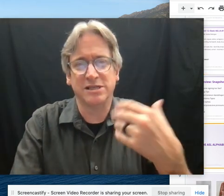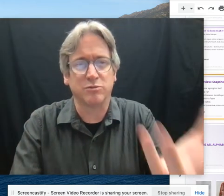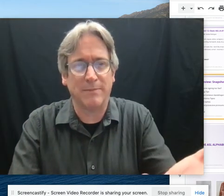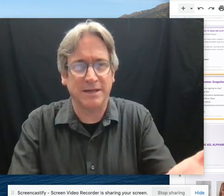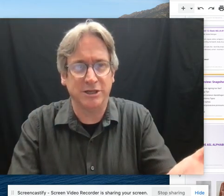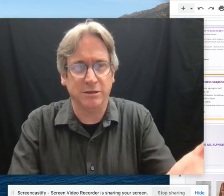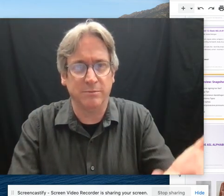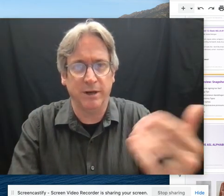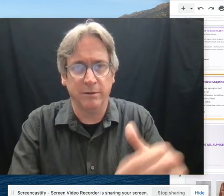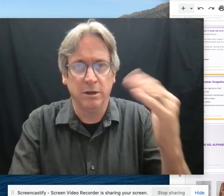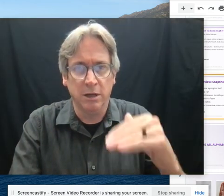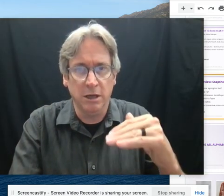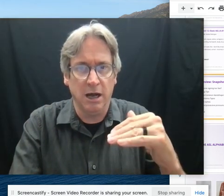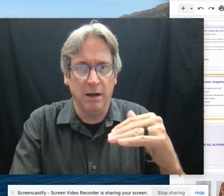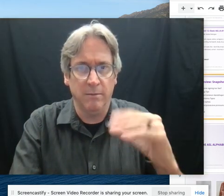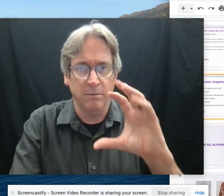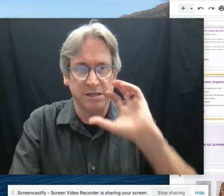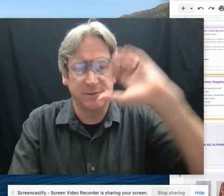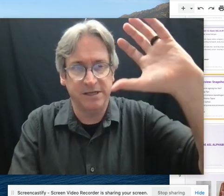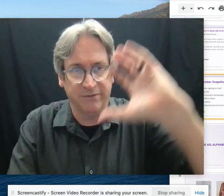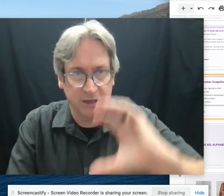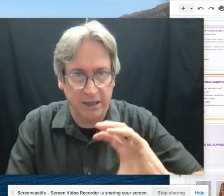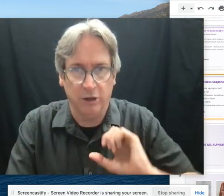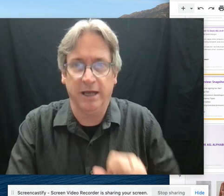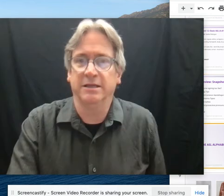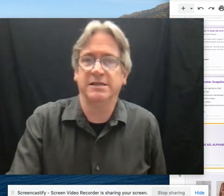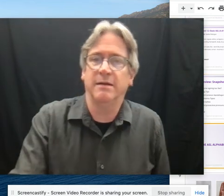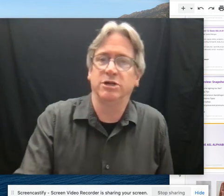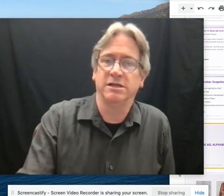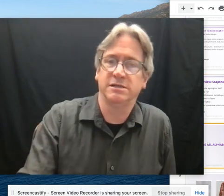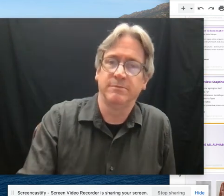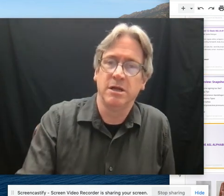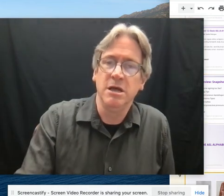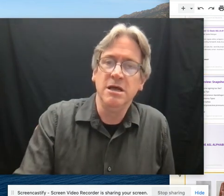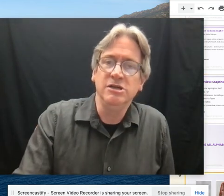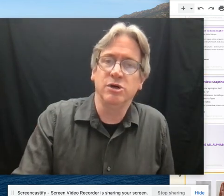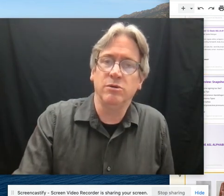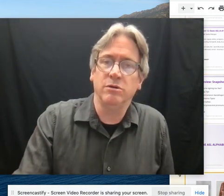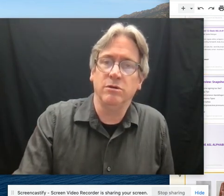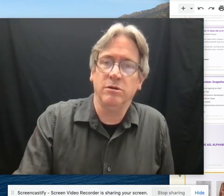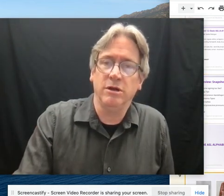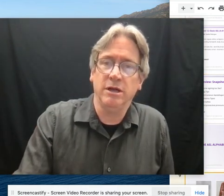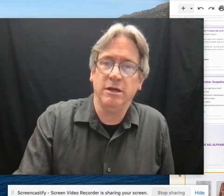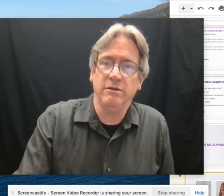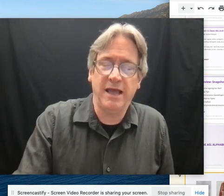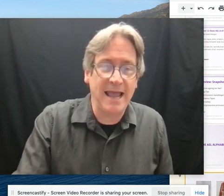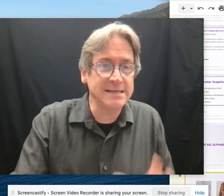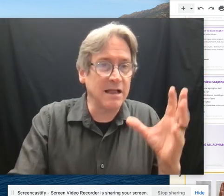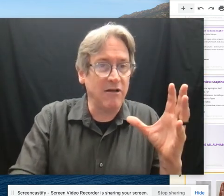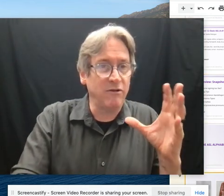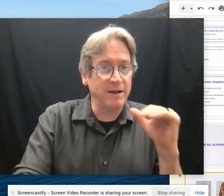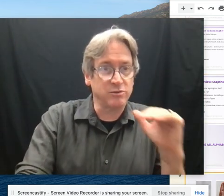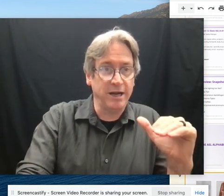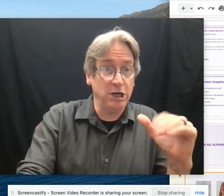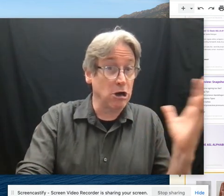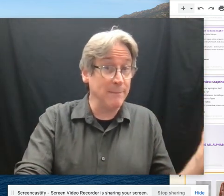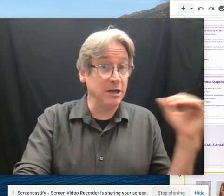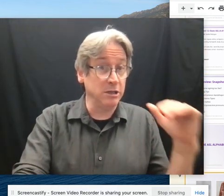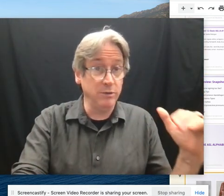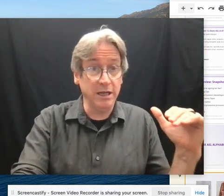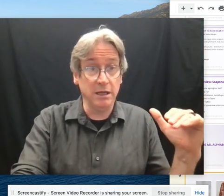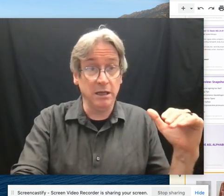I know this is a repetition, but this is specifically looking at the snapshots. So the ASL alphabets right